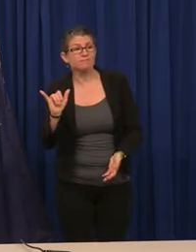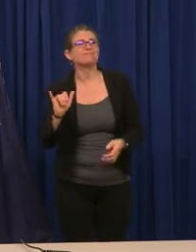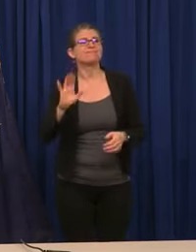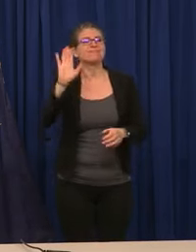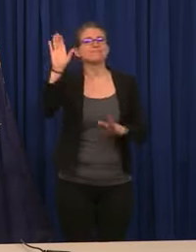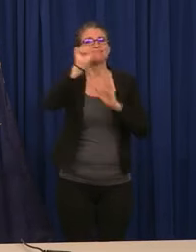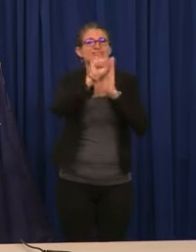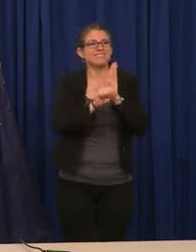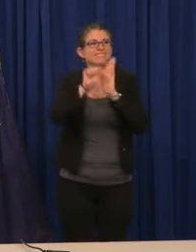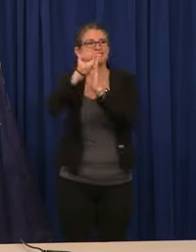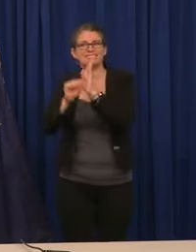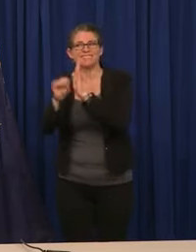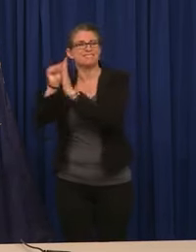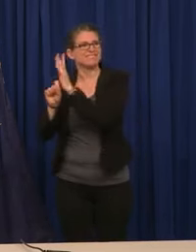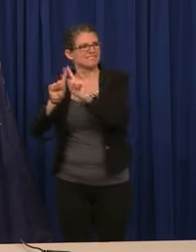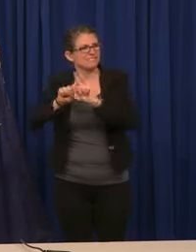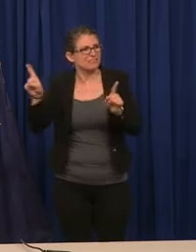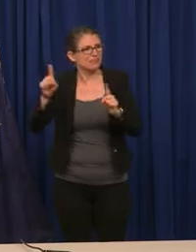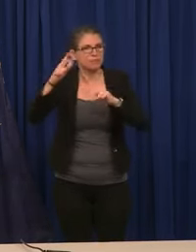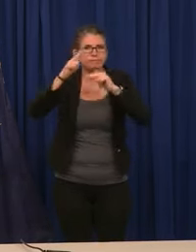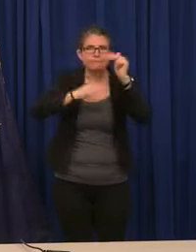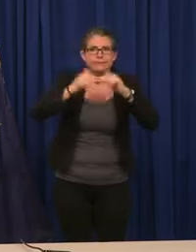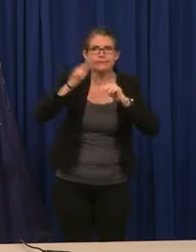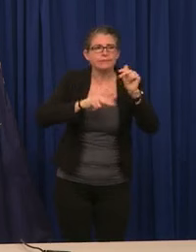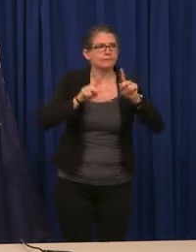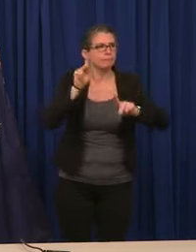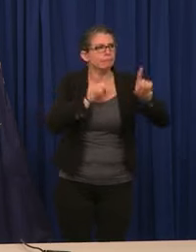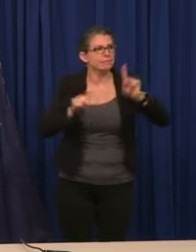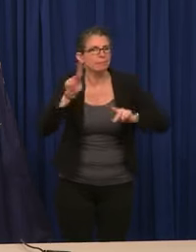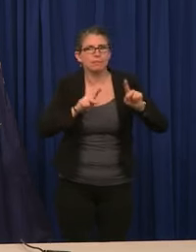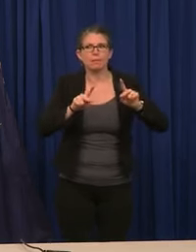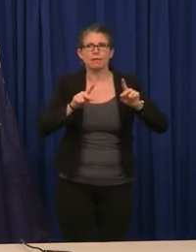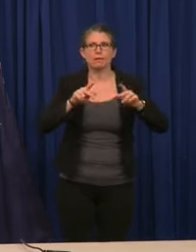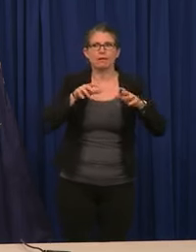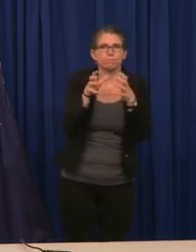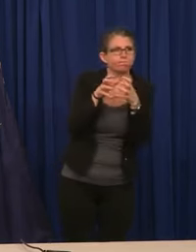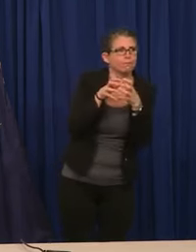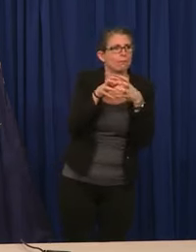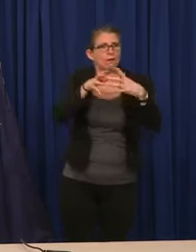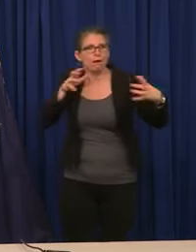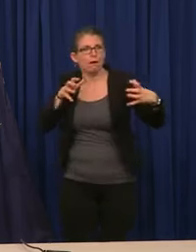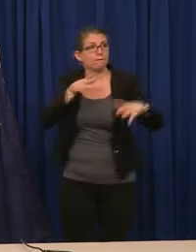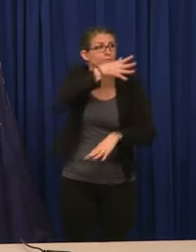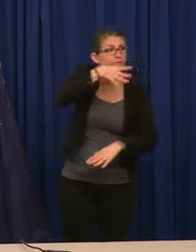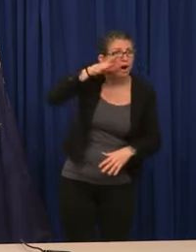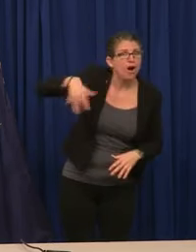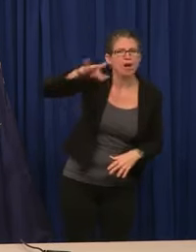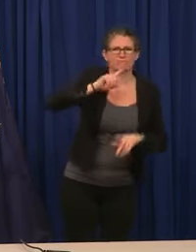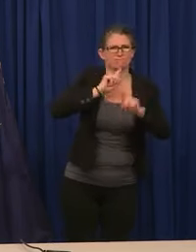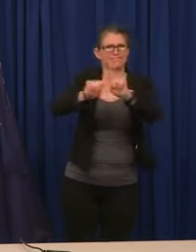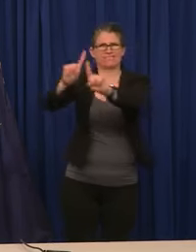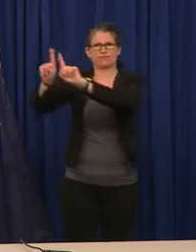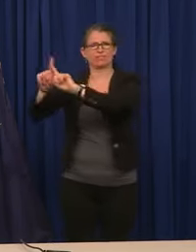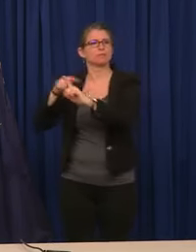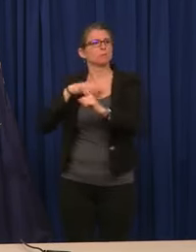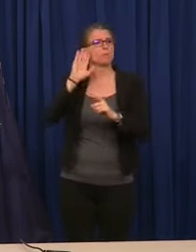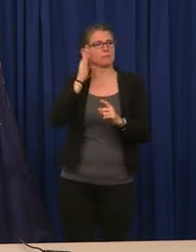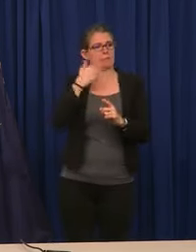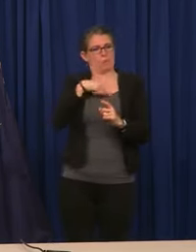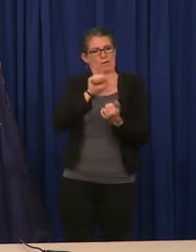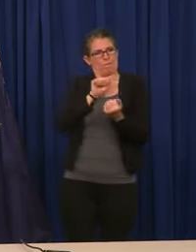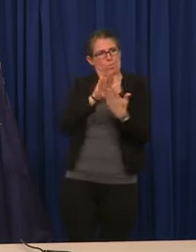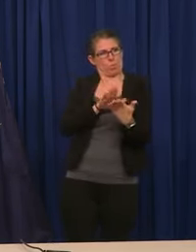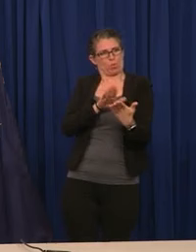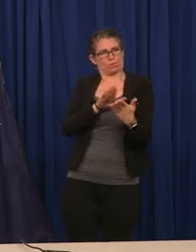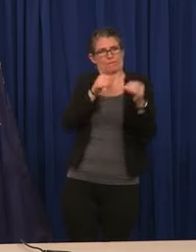think that's kind of what's happened in recent days, is this need to recognize that we've had the tools in place. We've